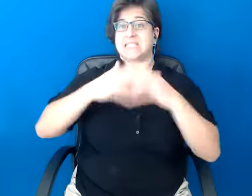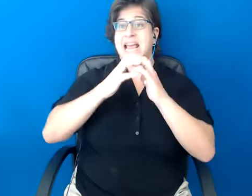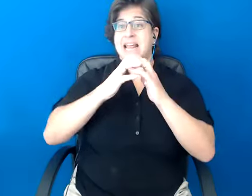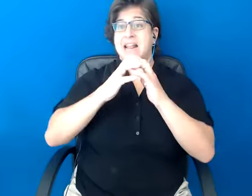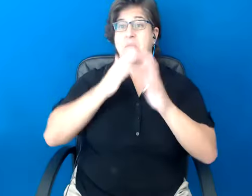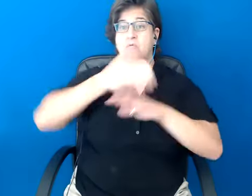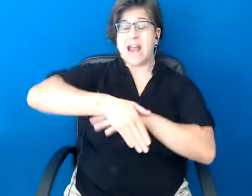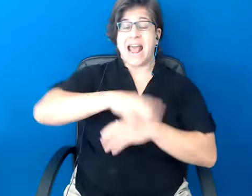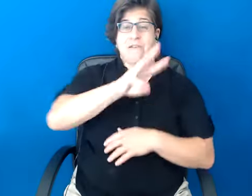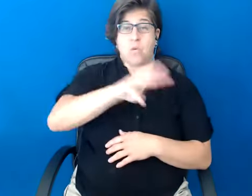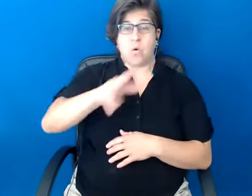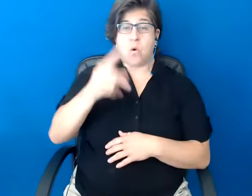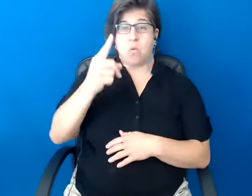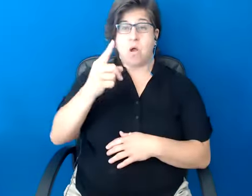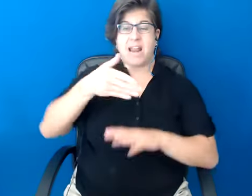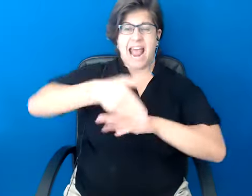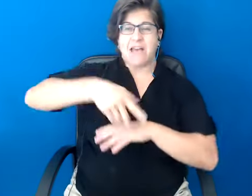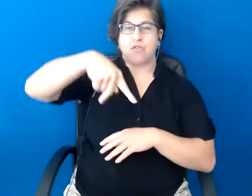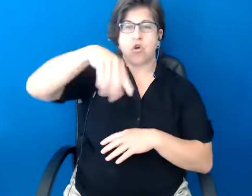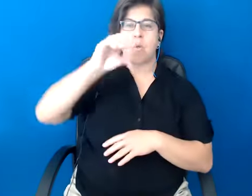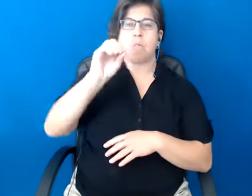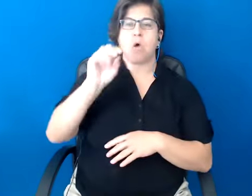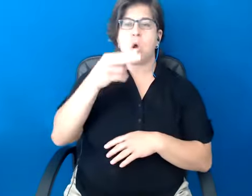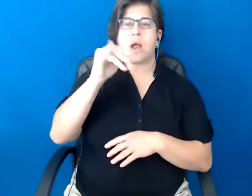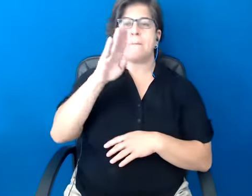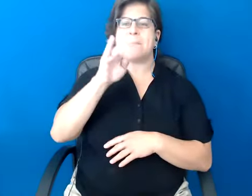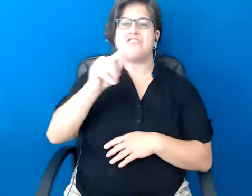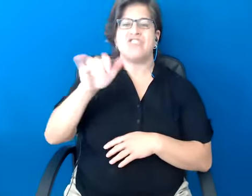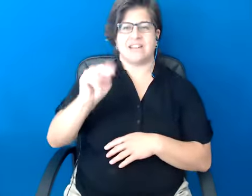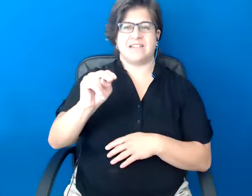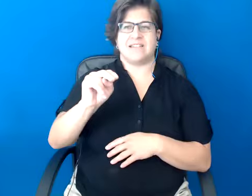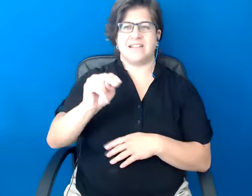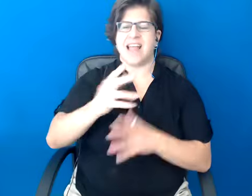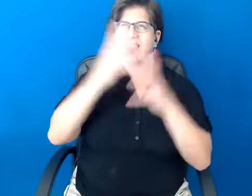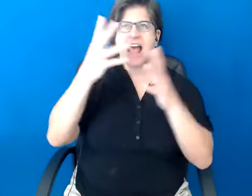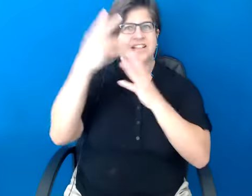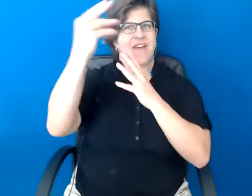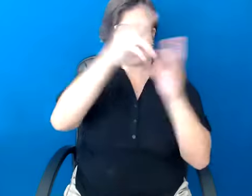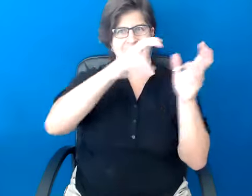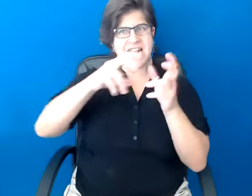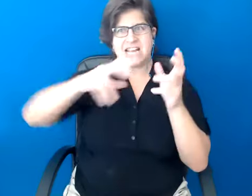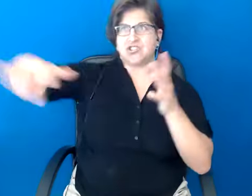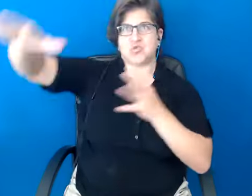thing was born in post-World War I, just coming out of Prohibition. Lots